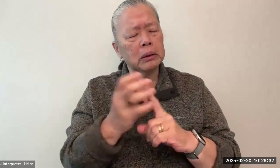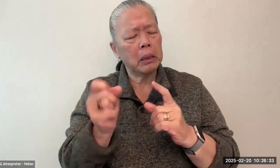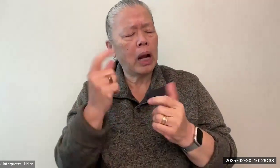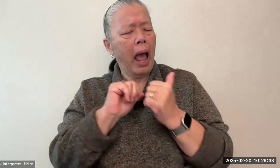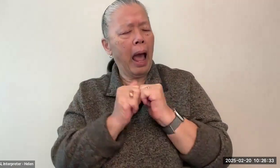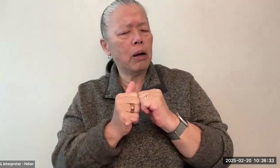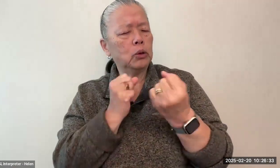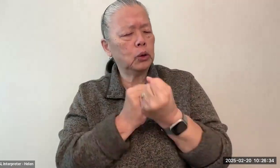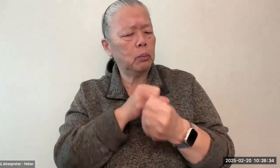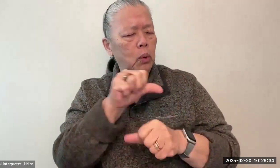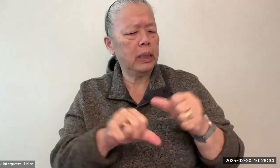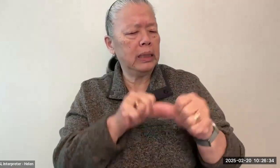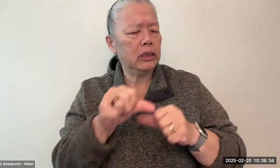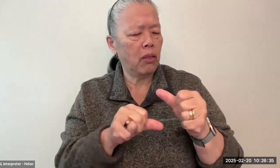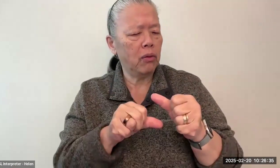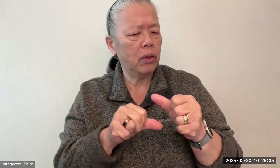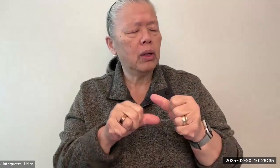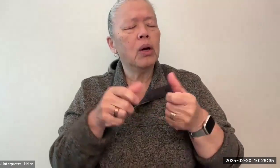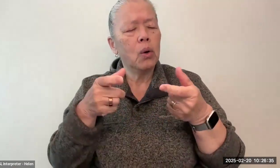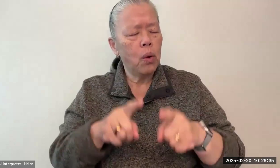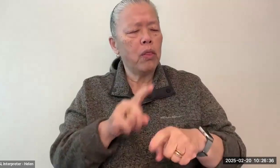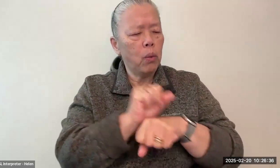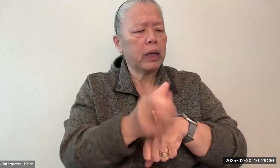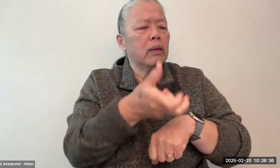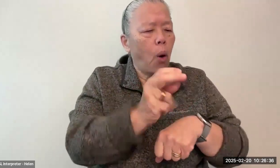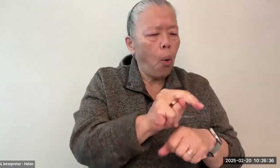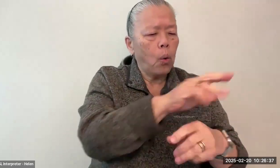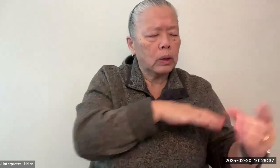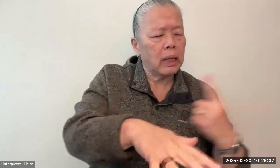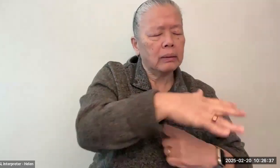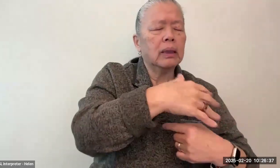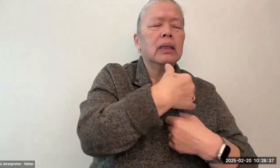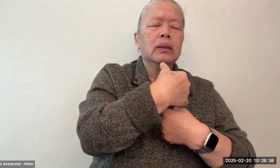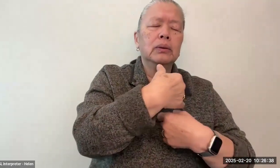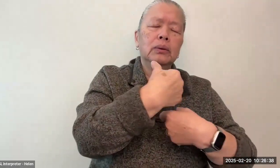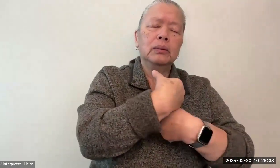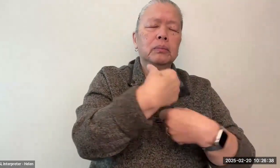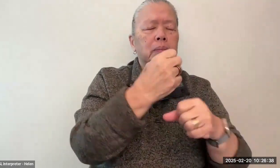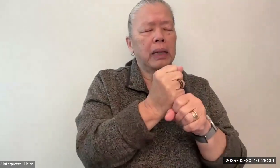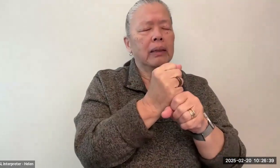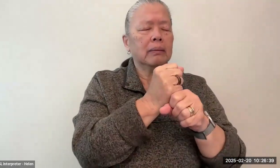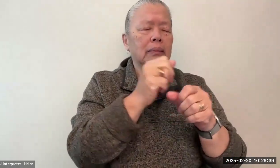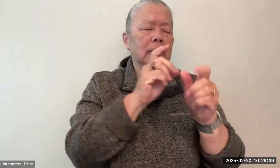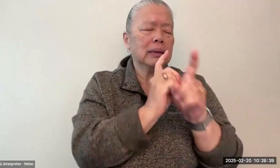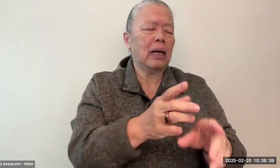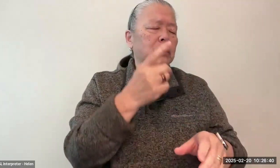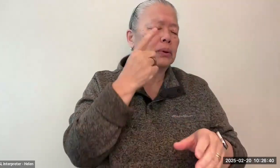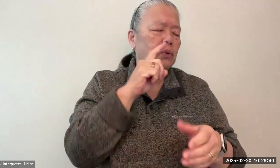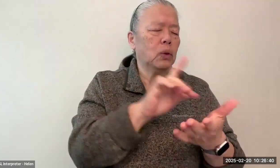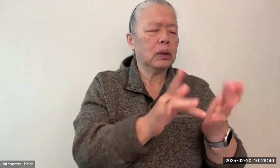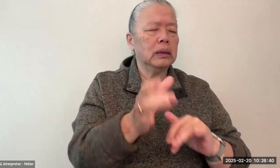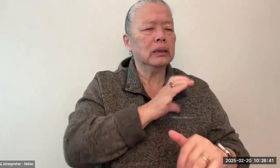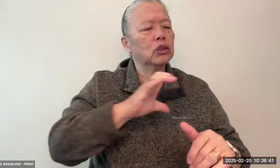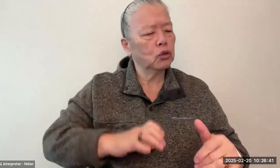carrying out, in our own contexts, our shared mission of making disciples of Jesus Christ for the transformation of the world.